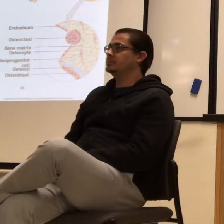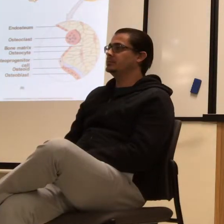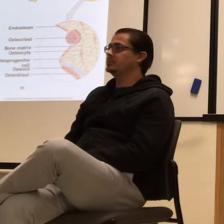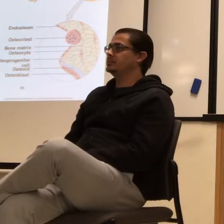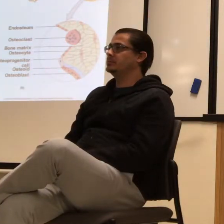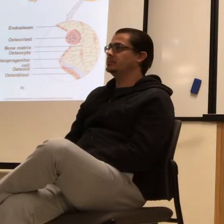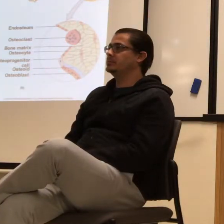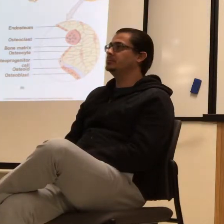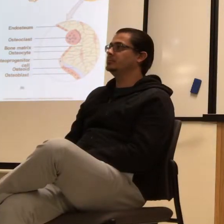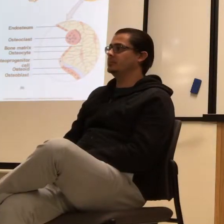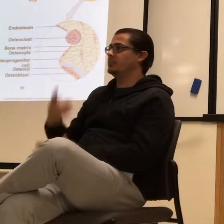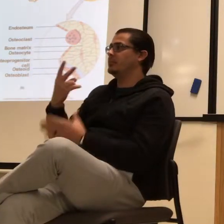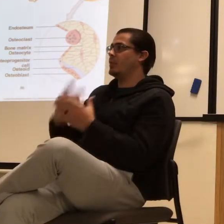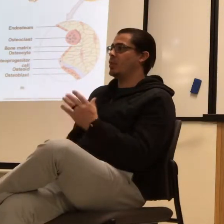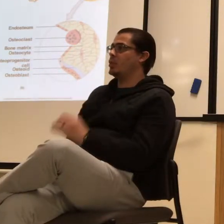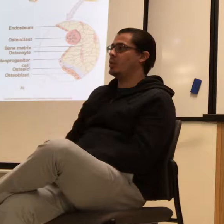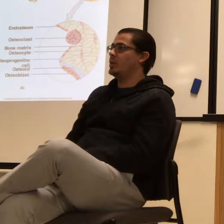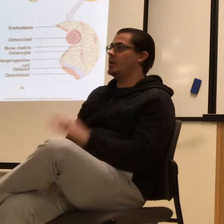osteoblasts.